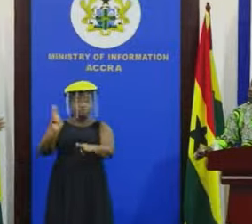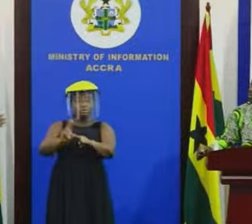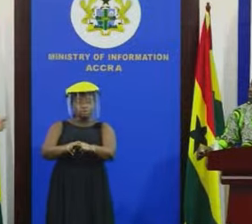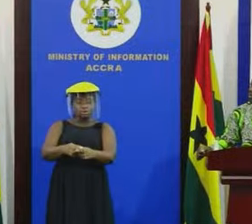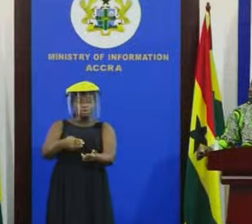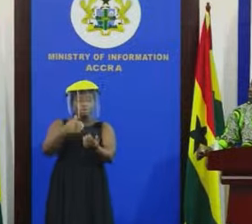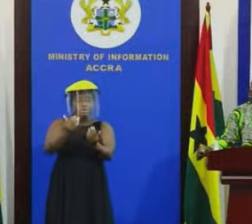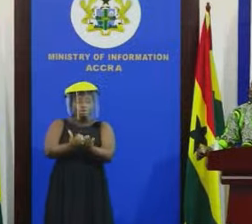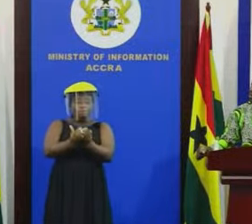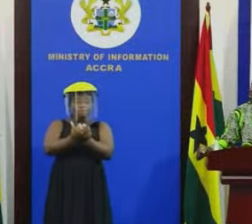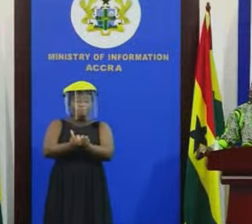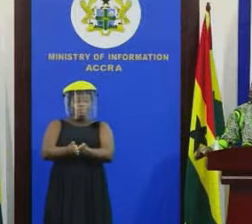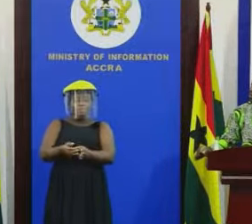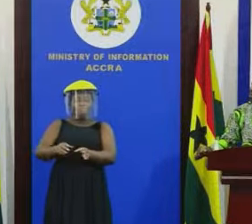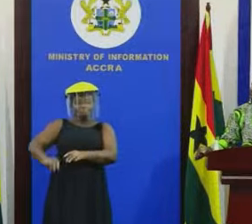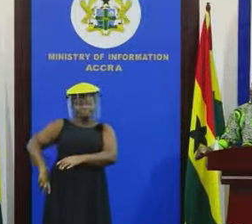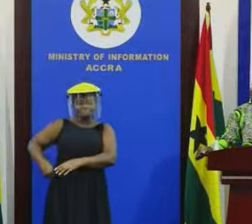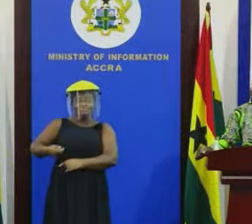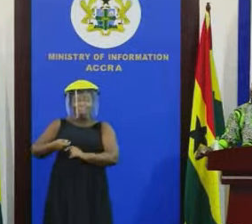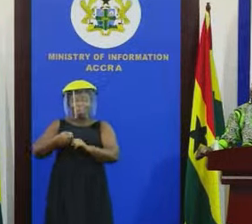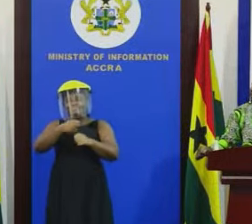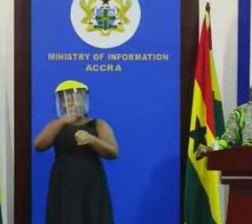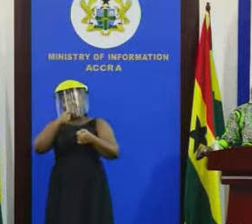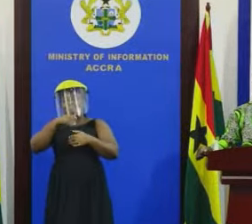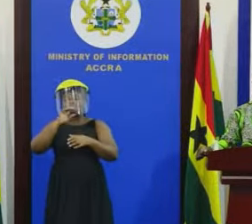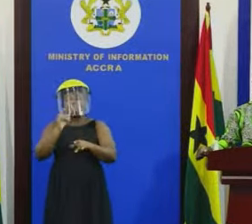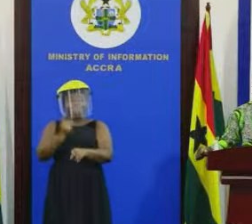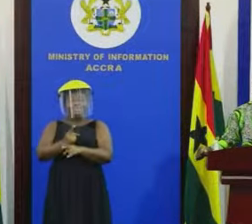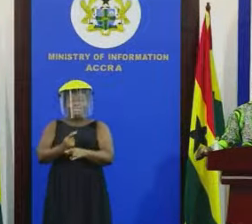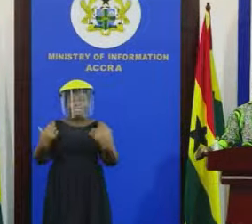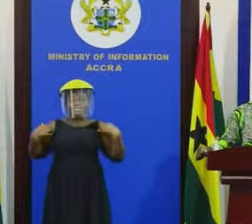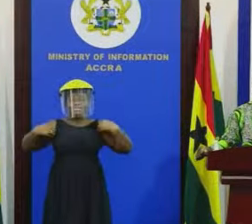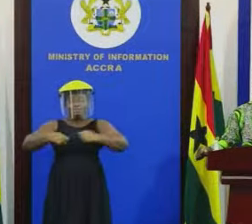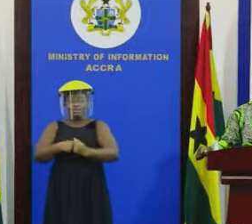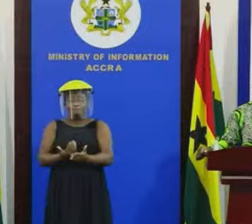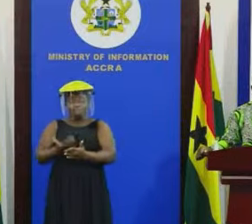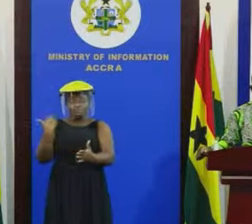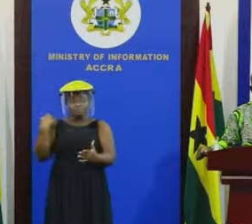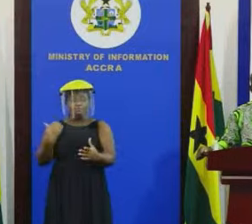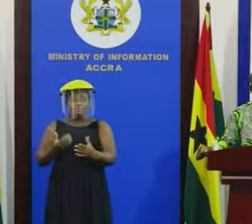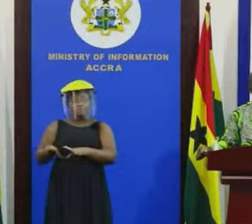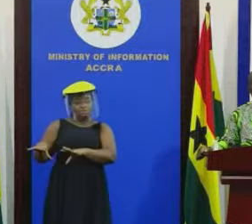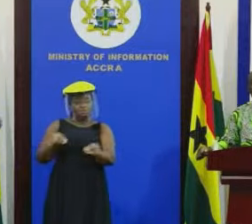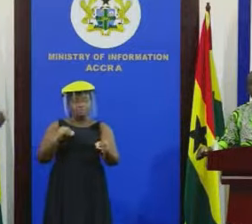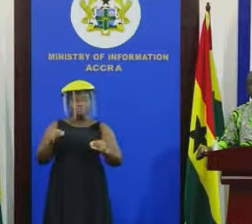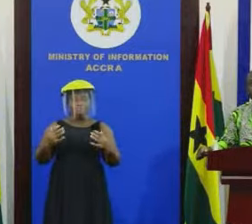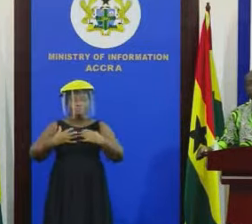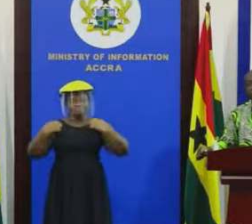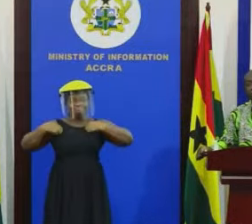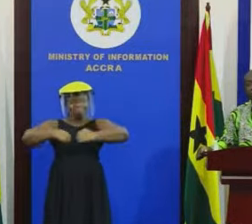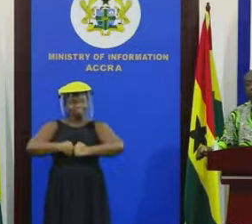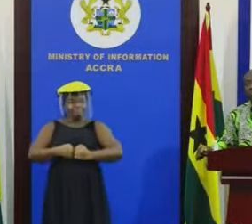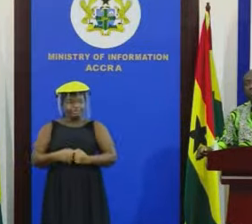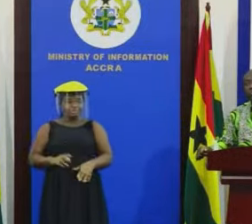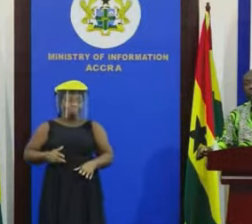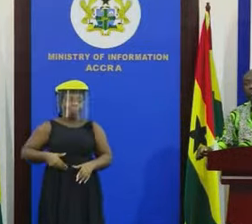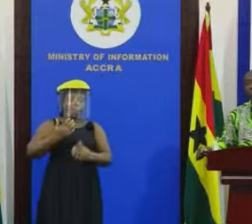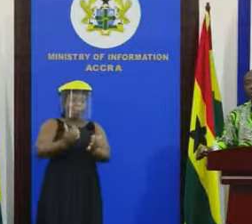midway, it happens. It's like the issue of jackets that we give to them. Before they leave, they wear them. And as they move on, they remove